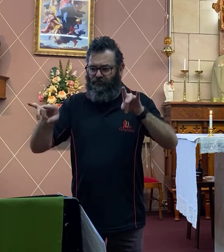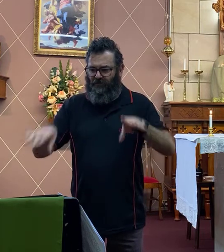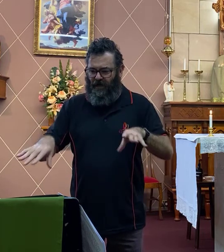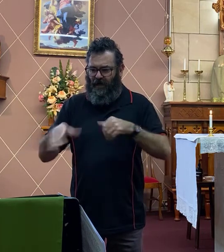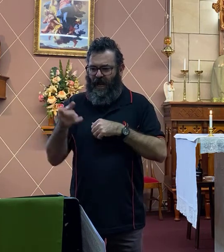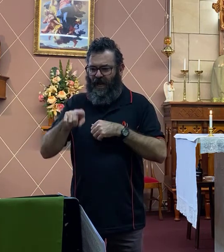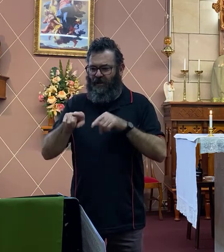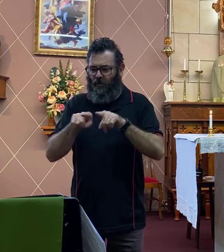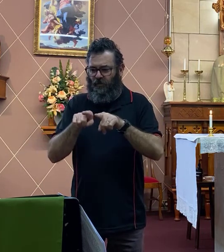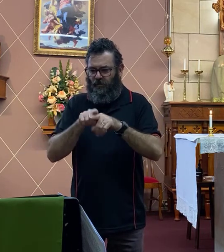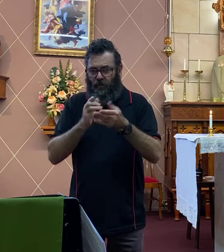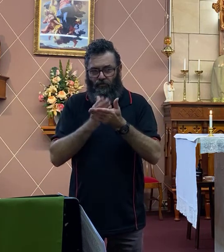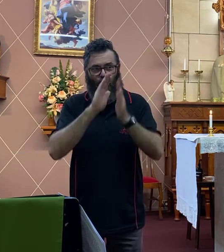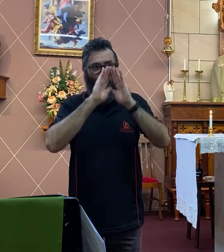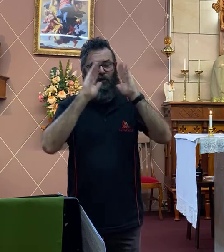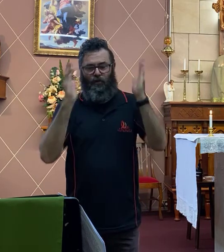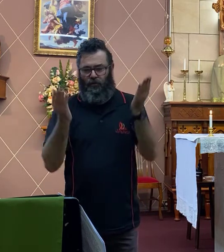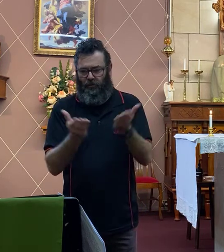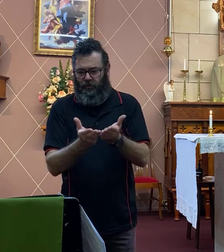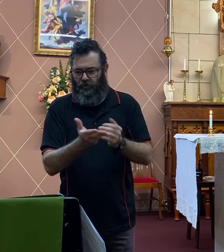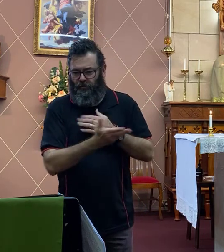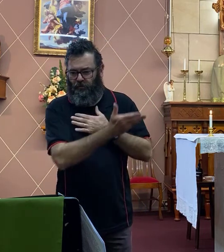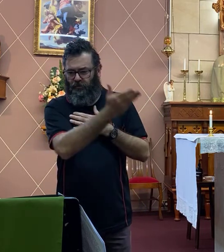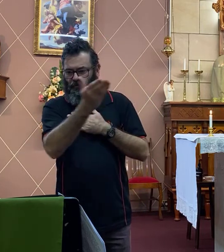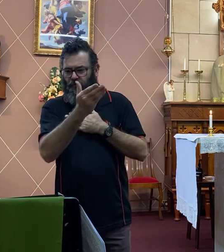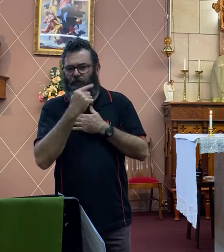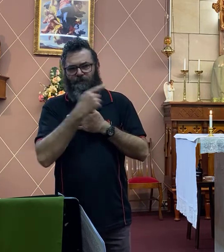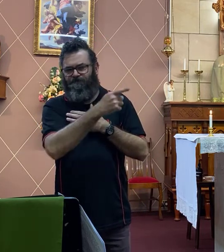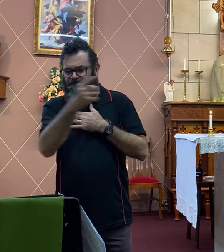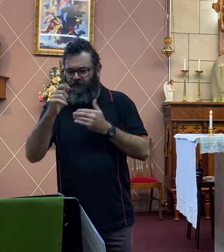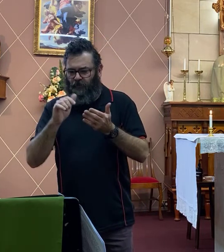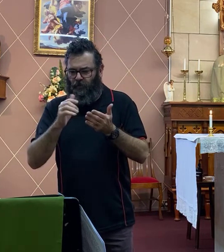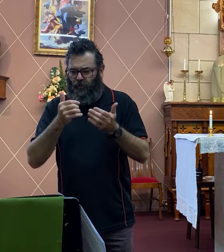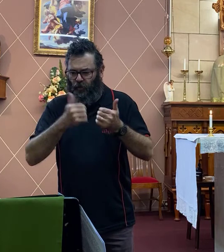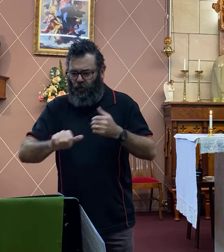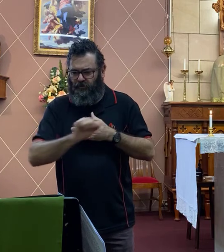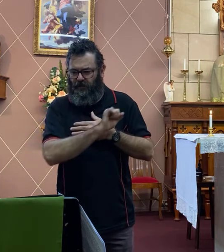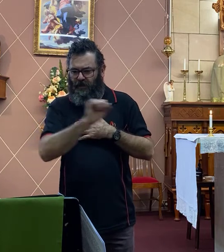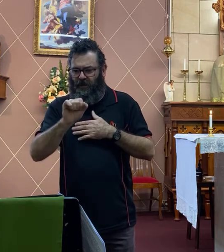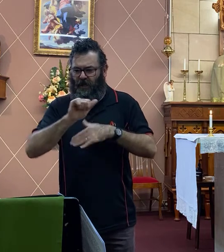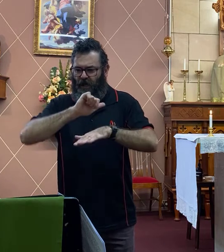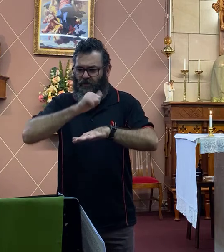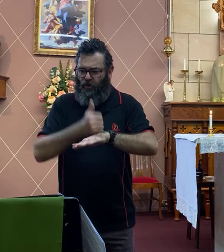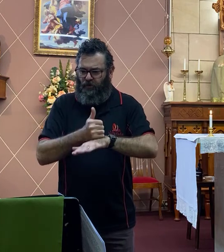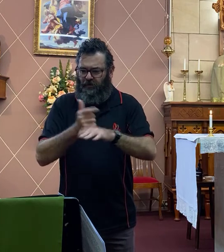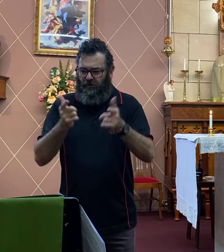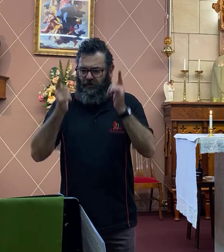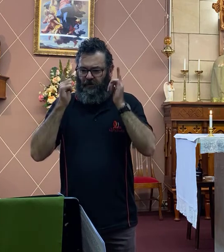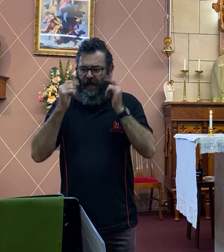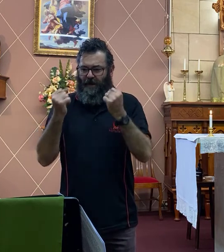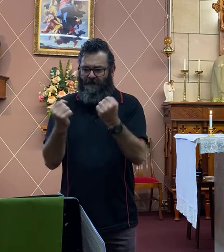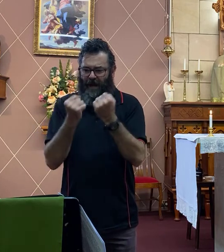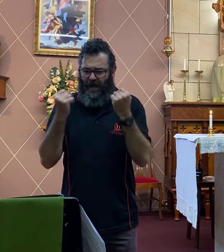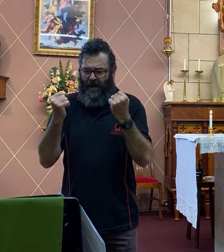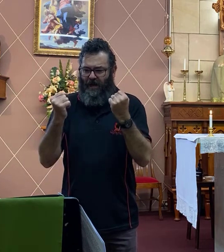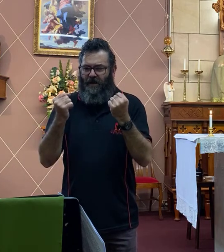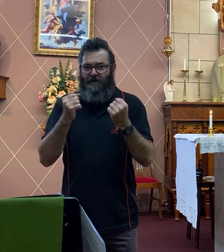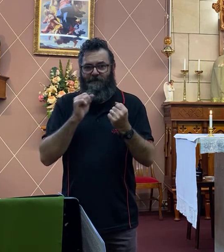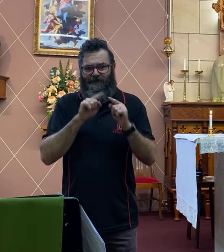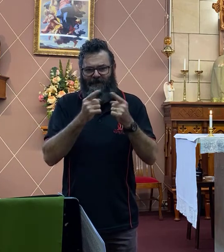We pray for our leaders in Australia and throughout the world, that they will use their authority and power